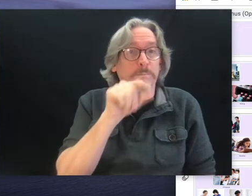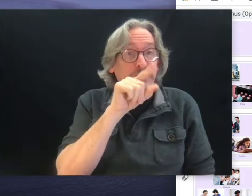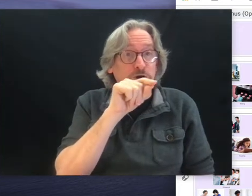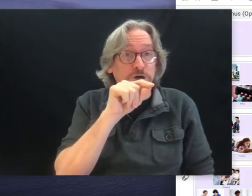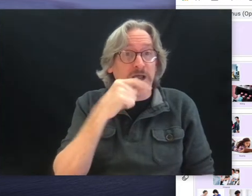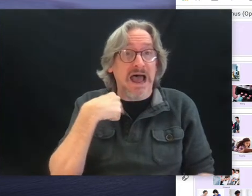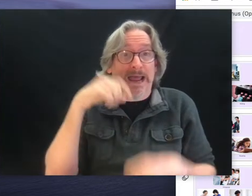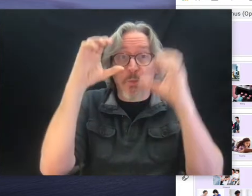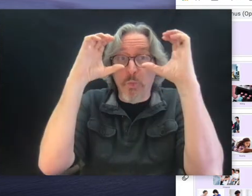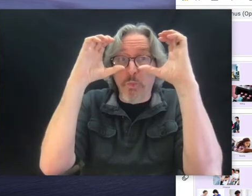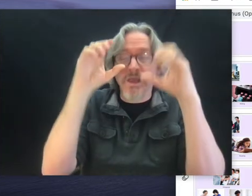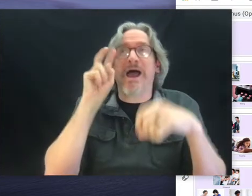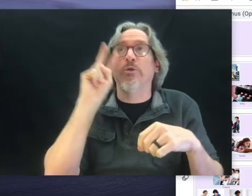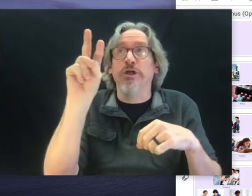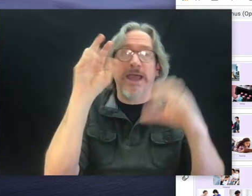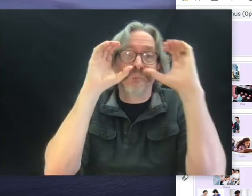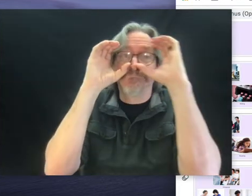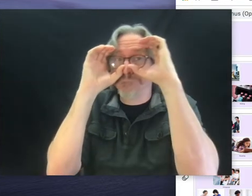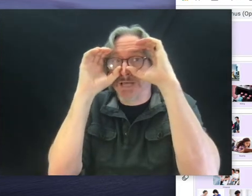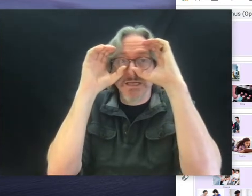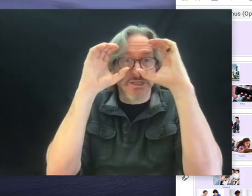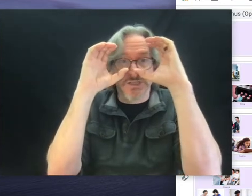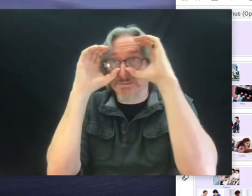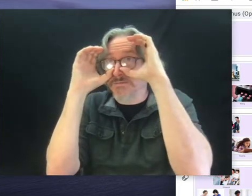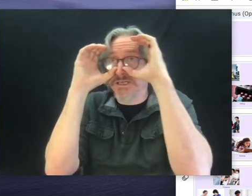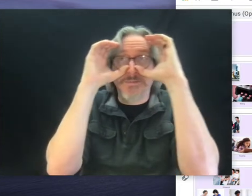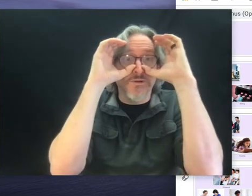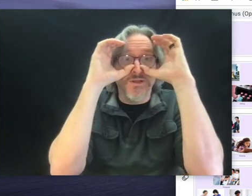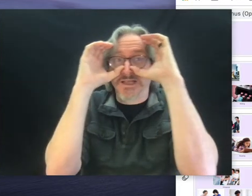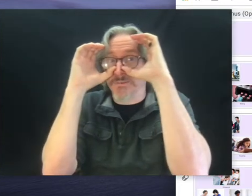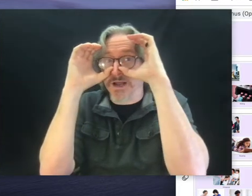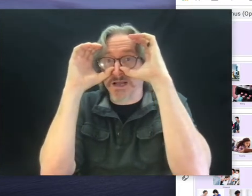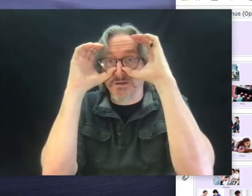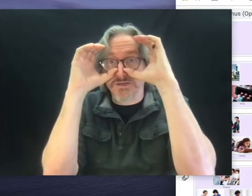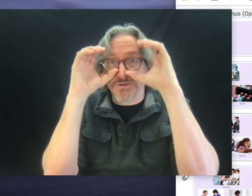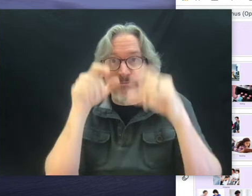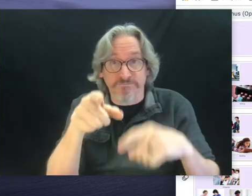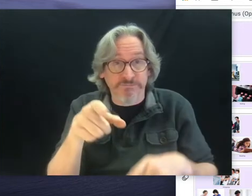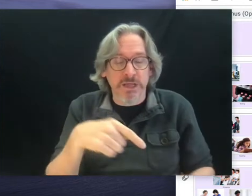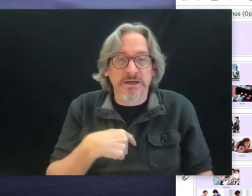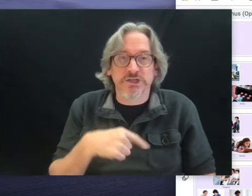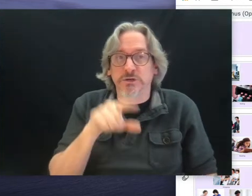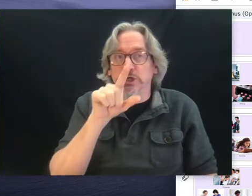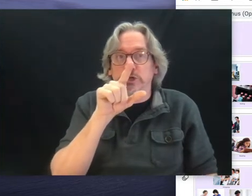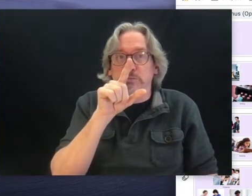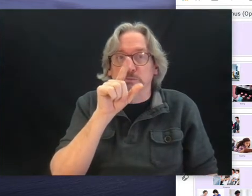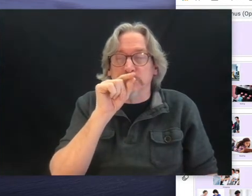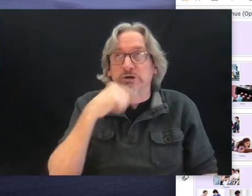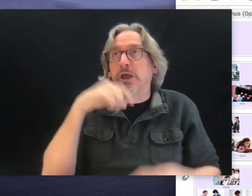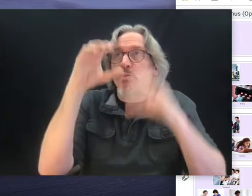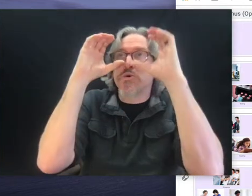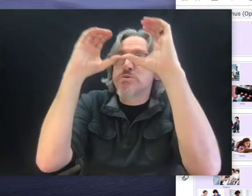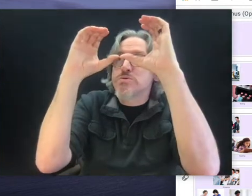Or bird, I look at. You'll sometimes see people with like the binoculars, right?